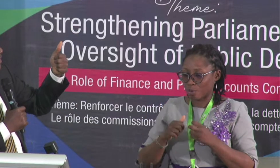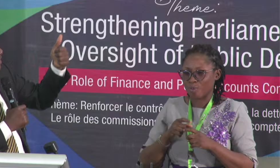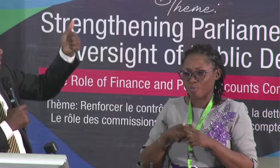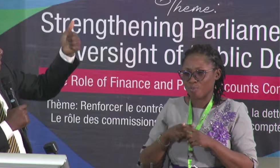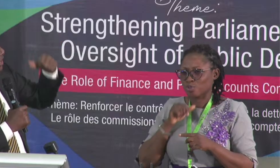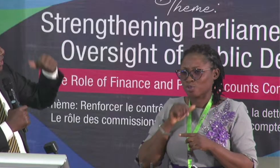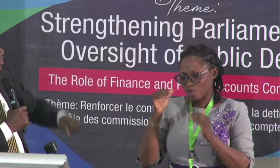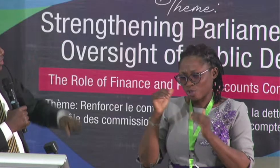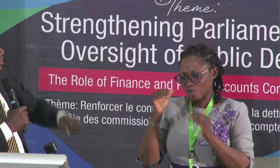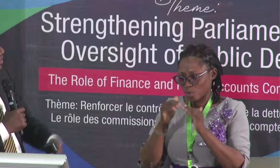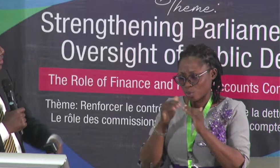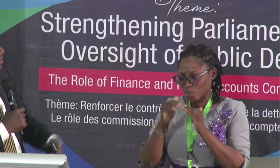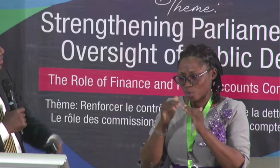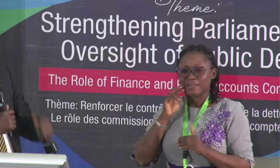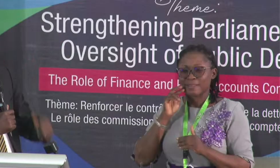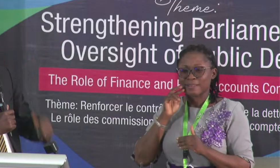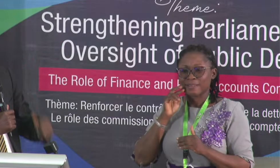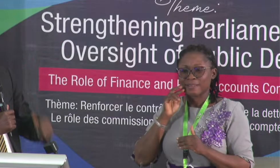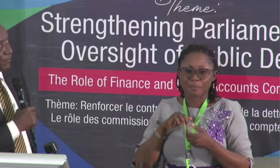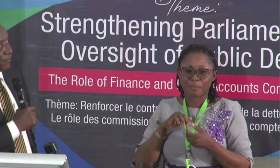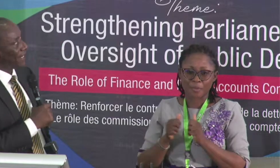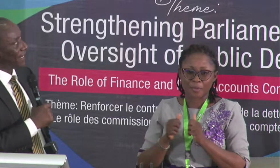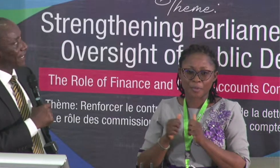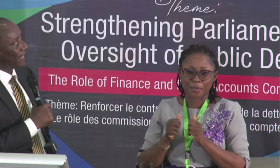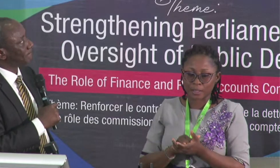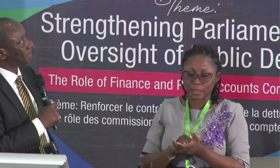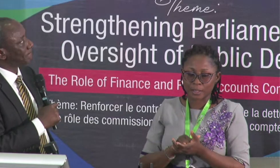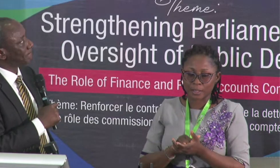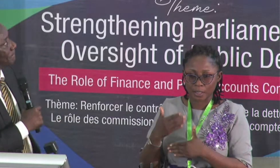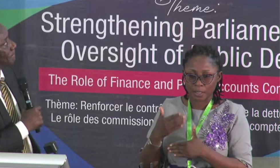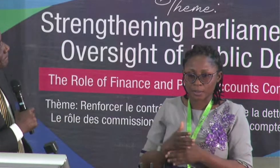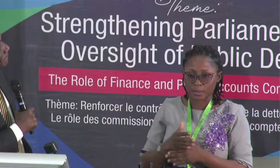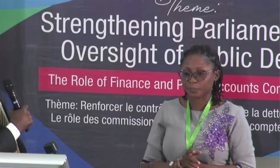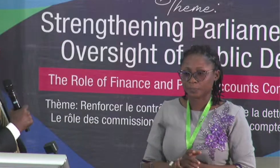highest Guinea inequality. Next slide.